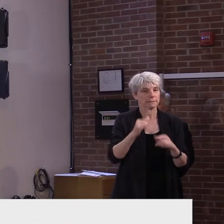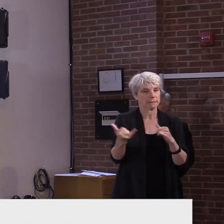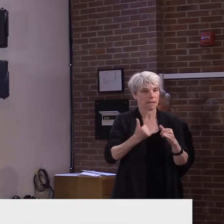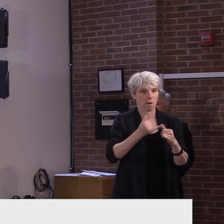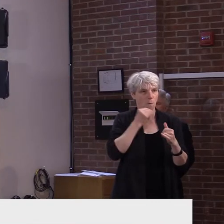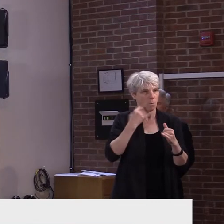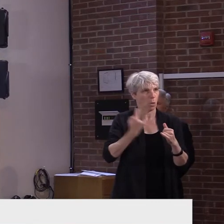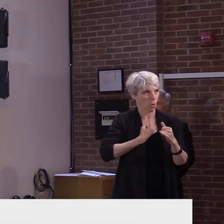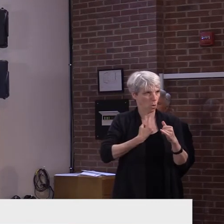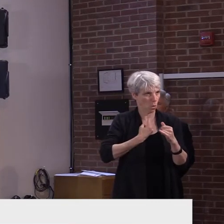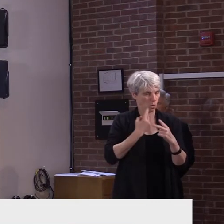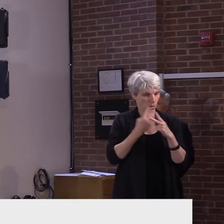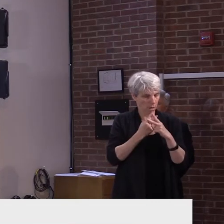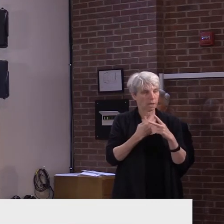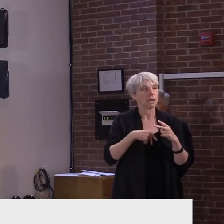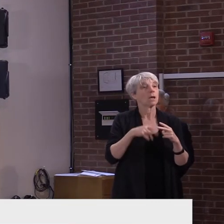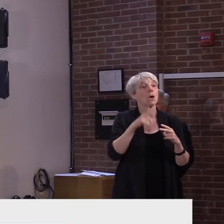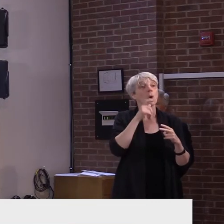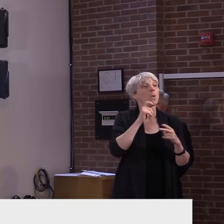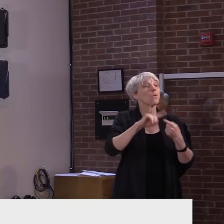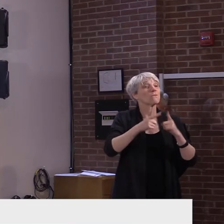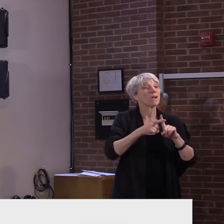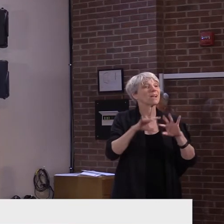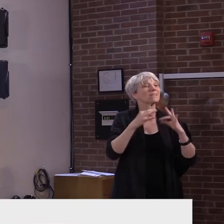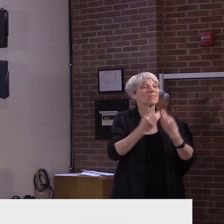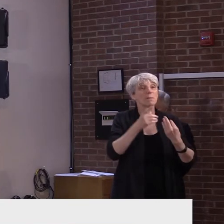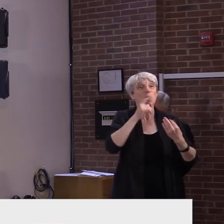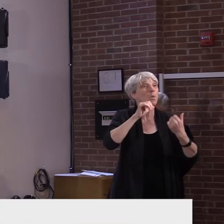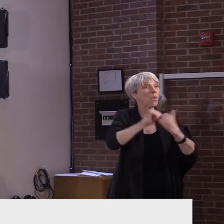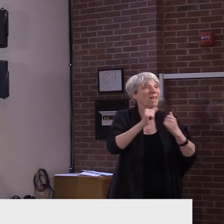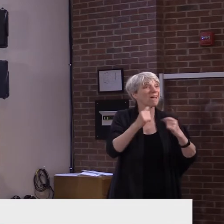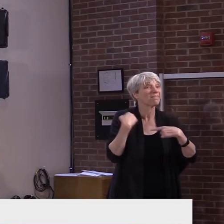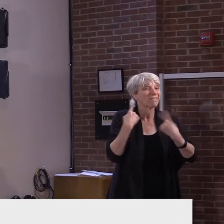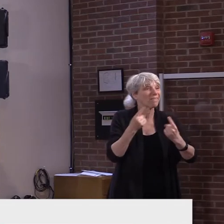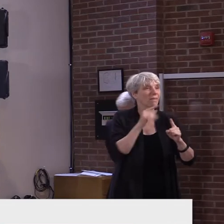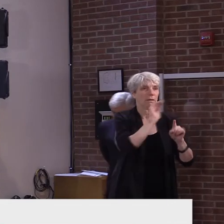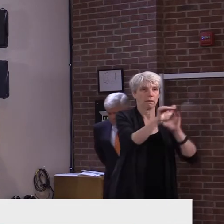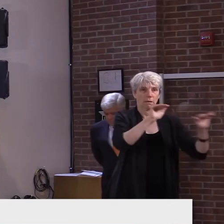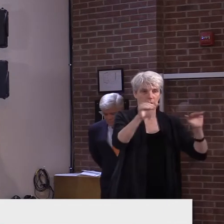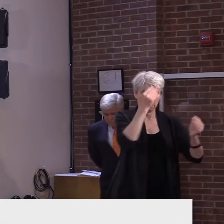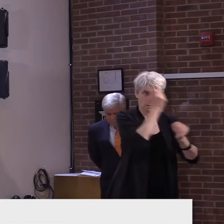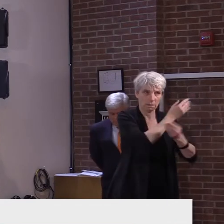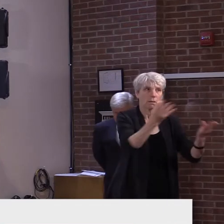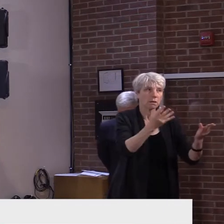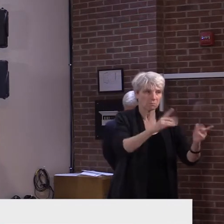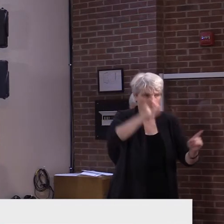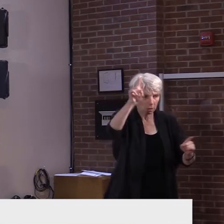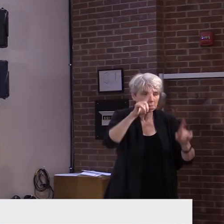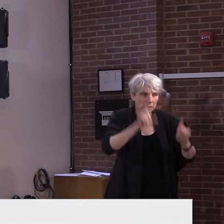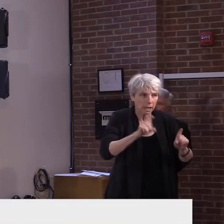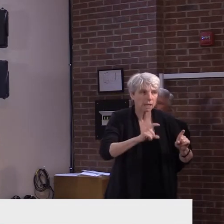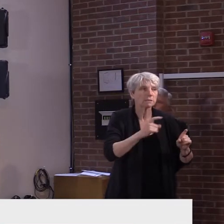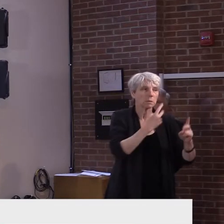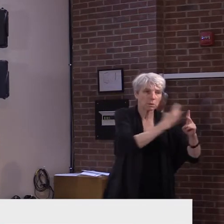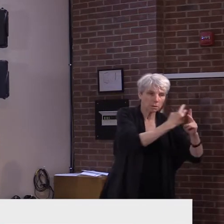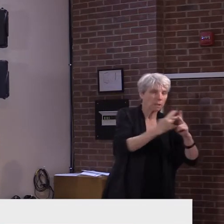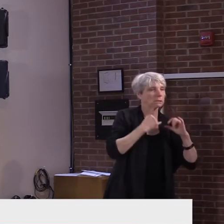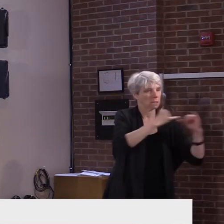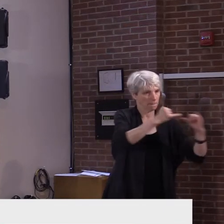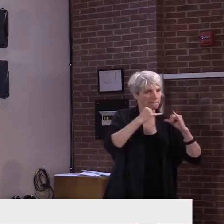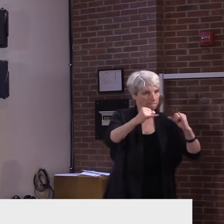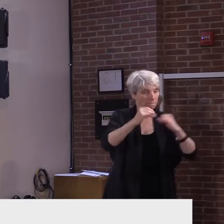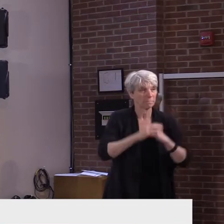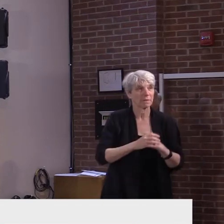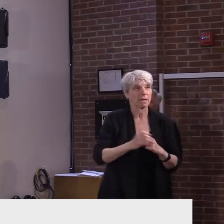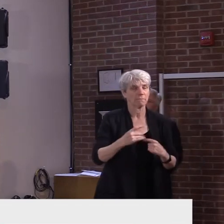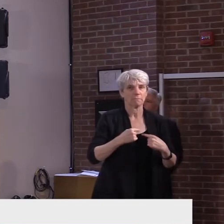period, notify your close contacts so they can take action too, quarantining and testing if necessary. If you think you